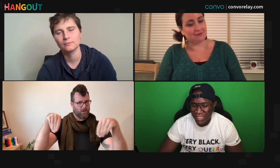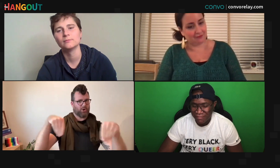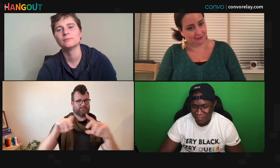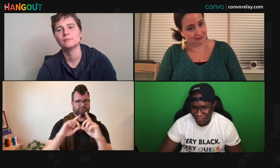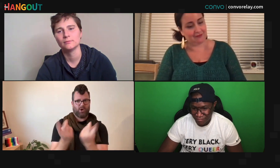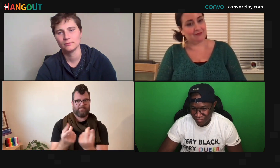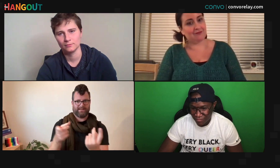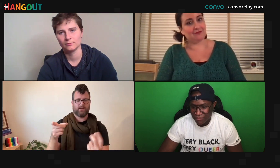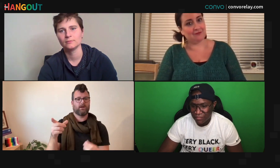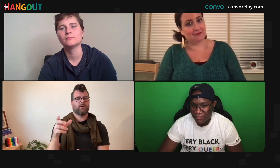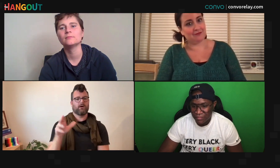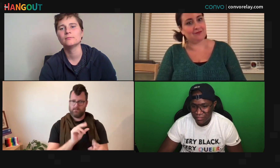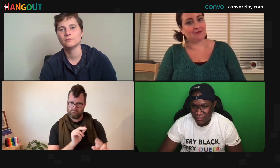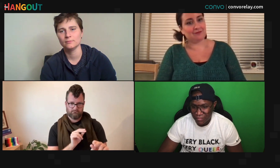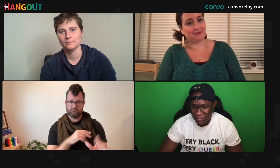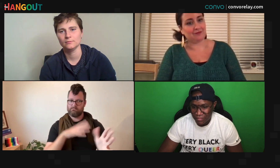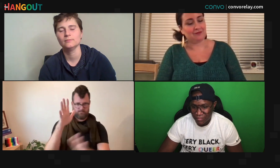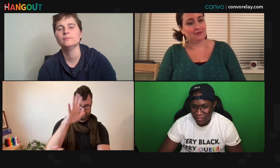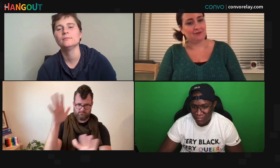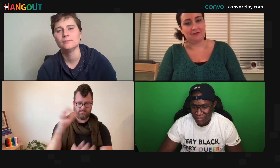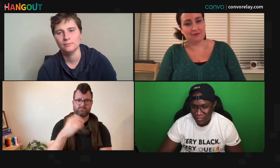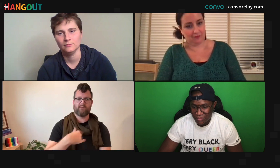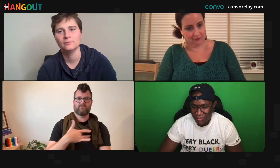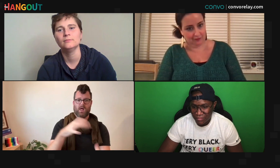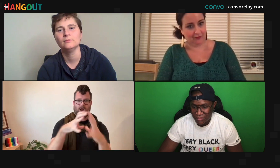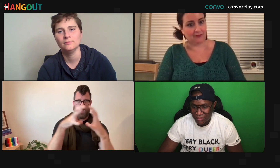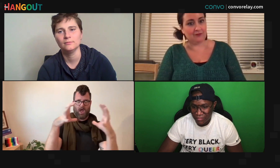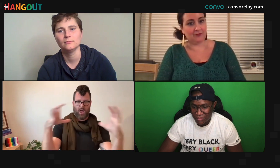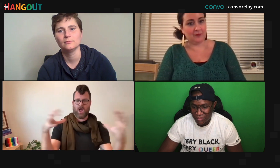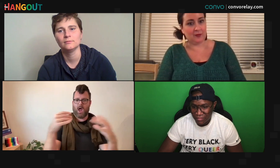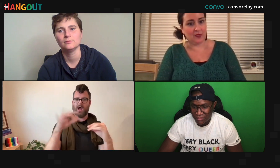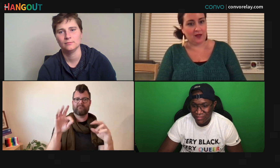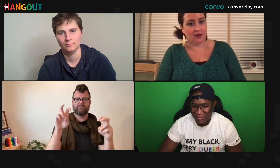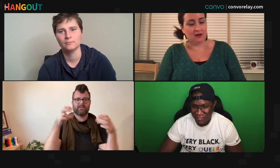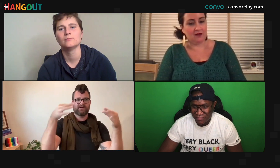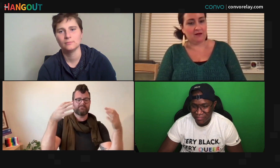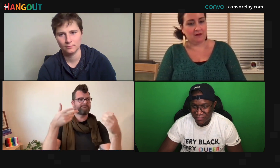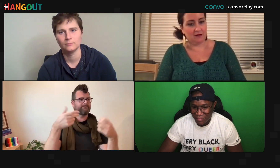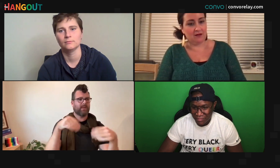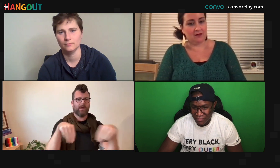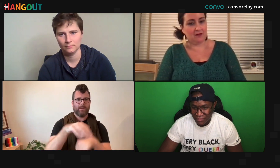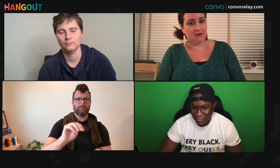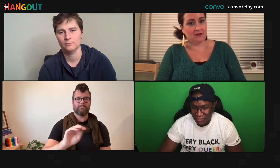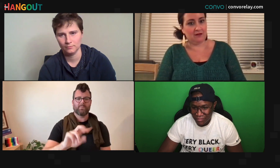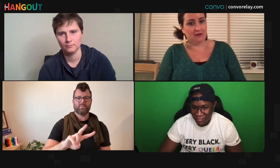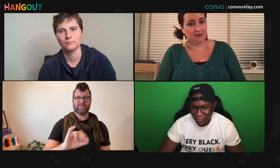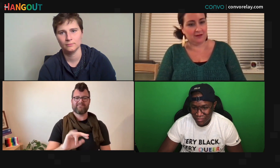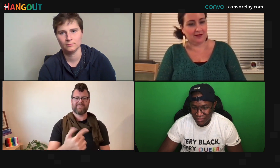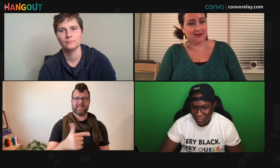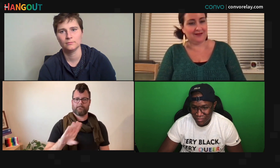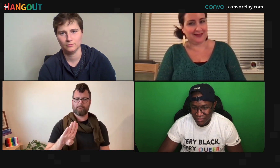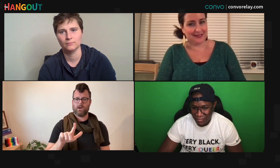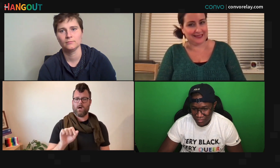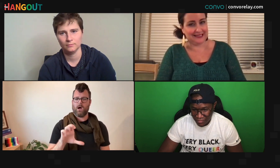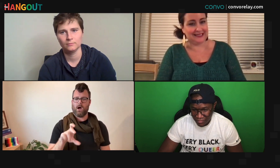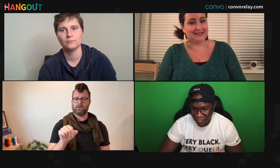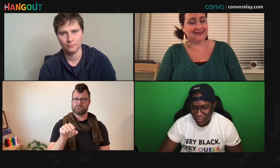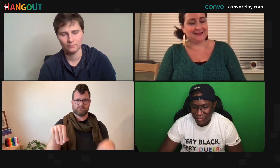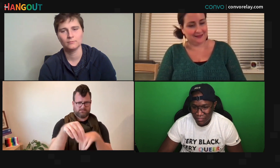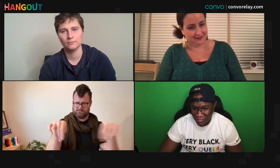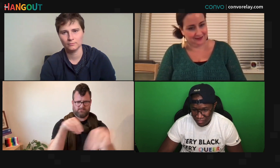this. And the marketing department has an input on the title. So I feel like there are a lot